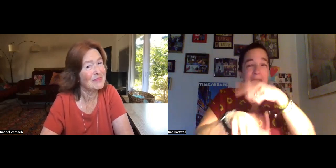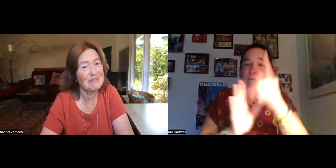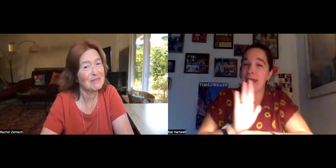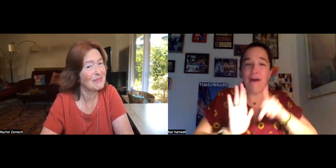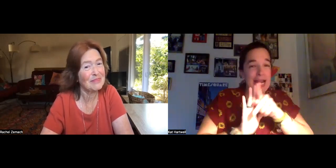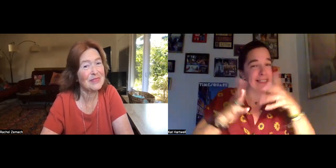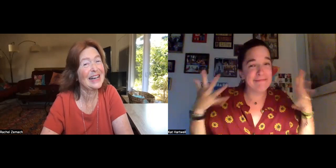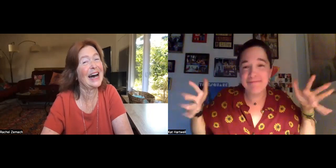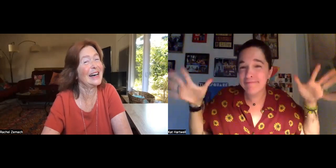time period. Yeah.